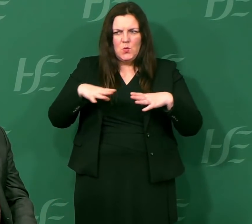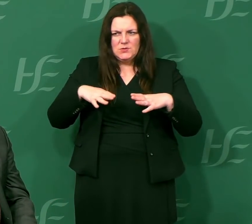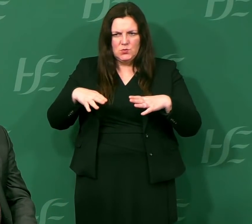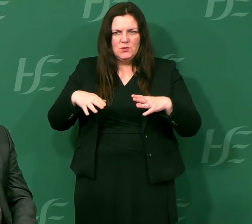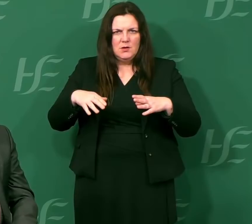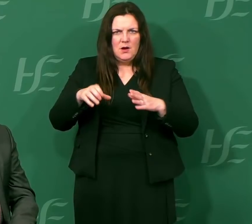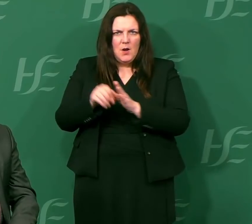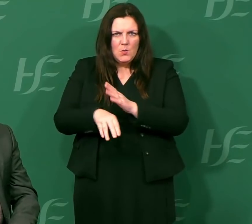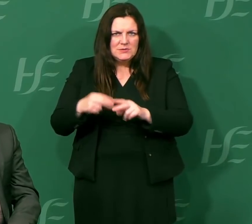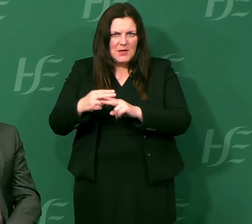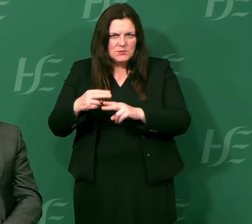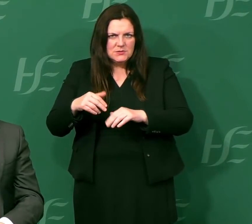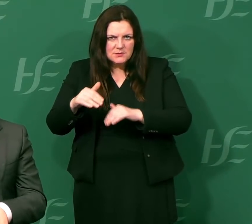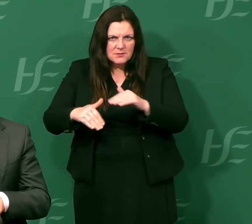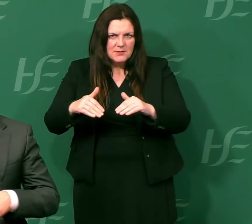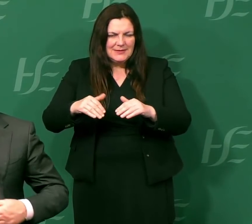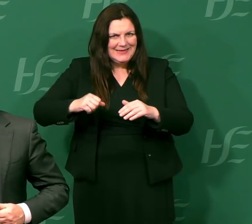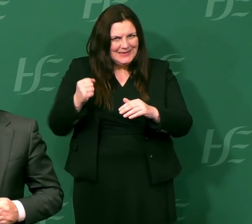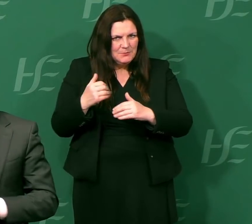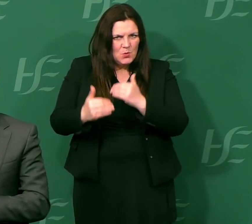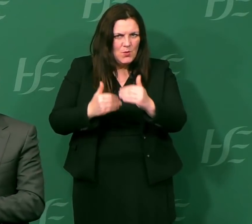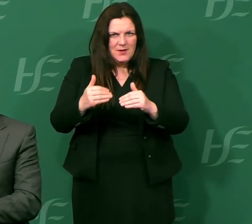board.